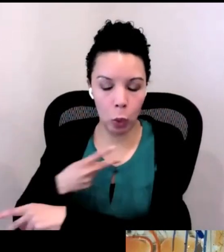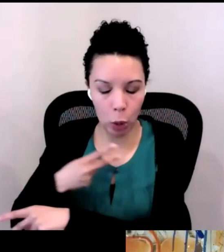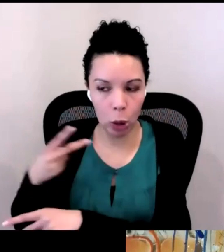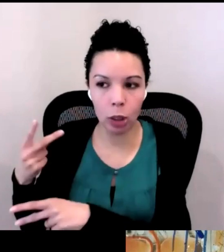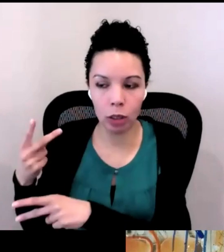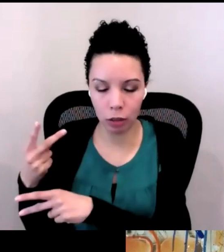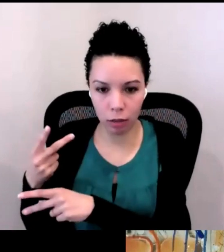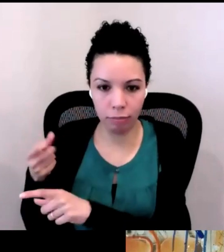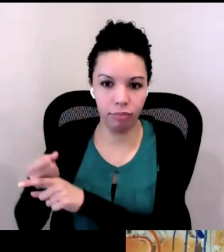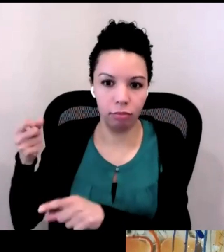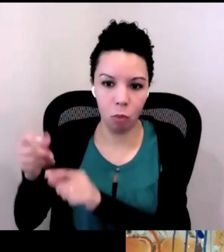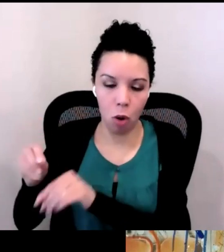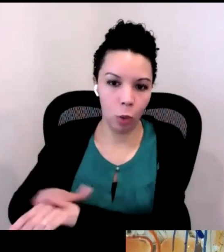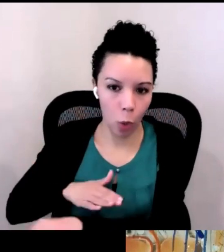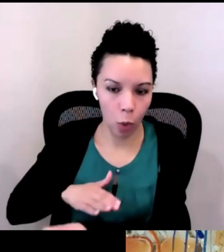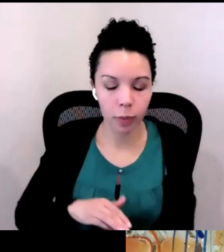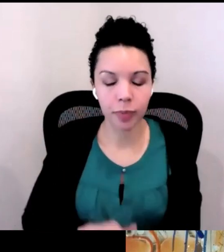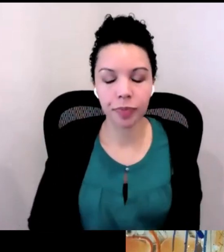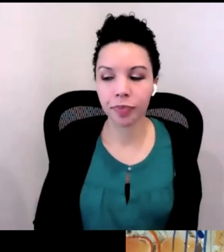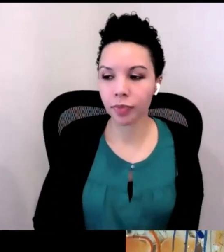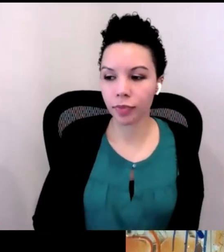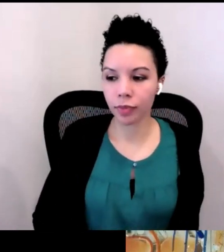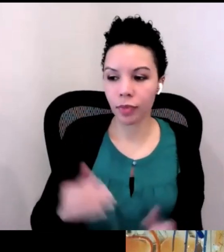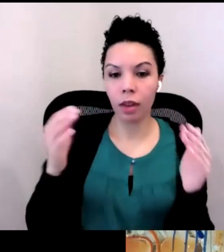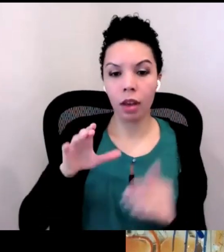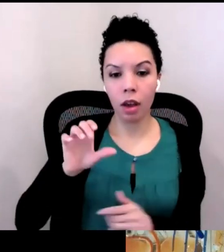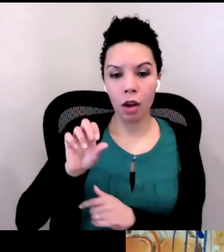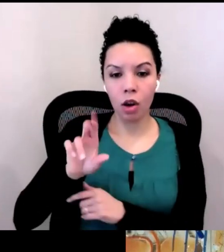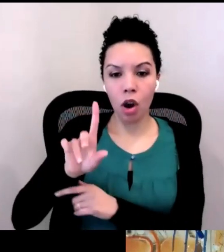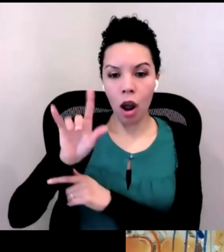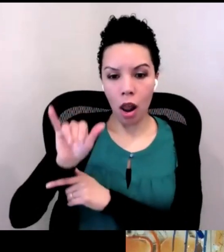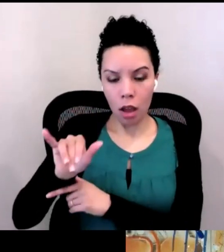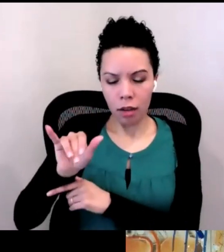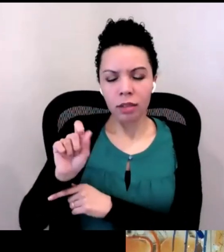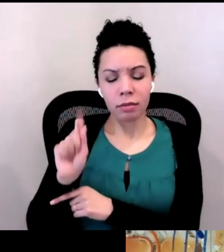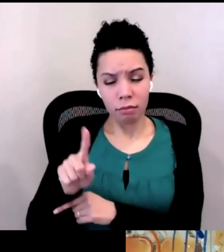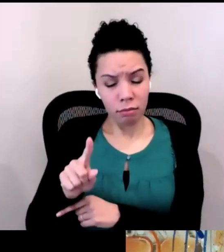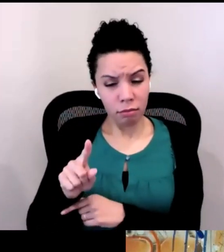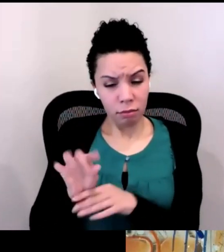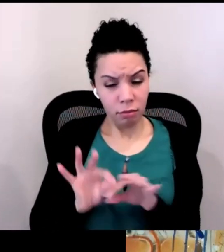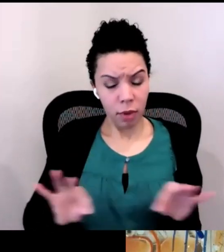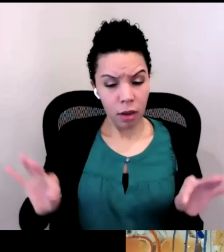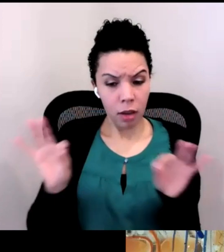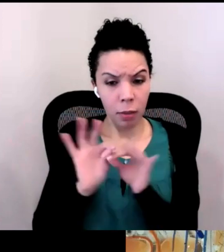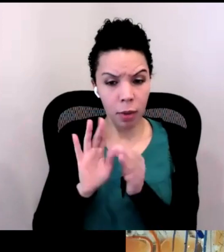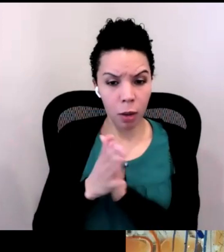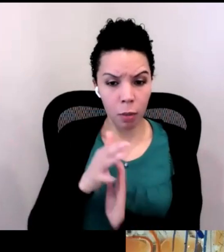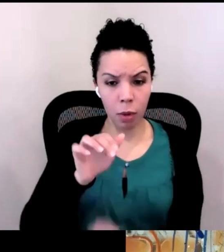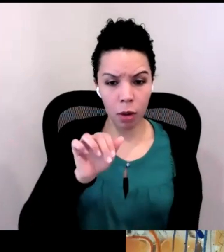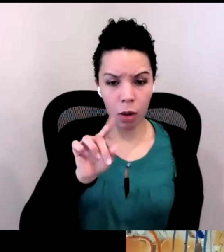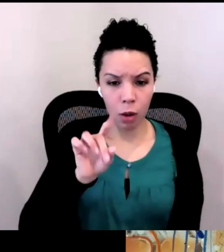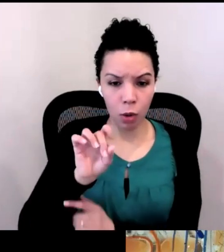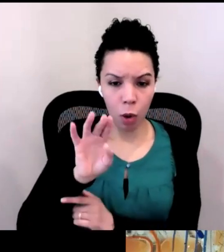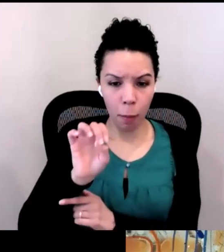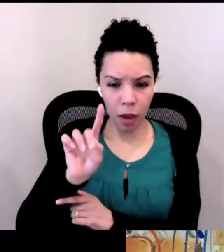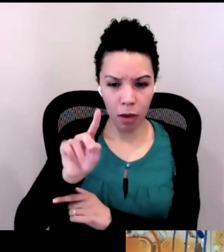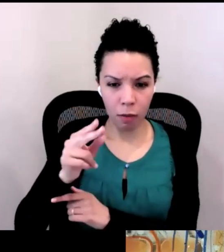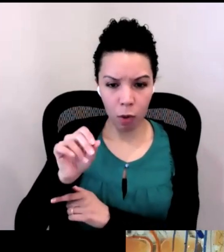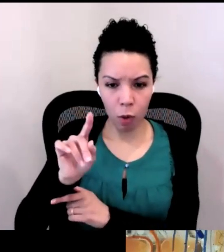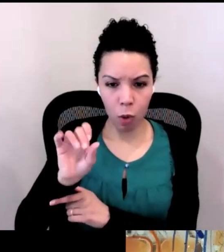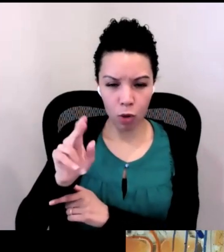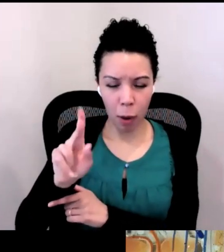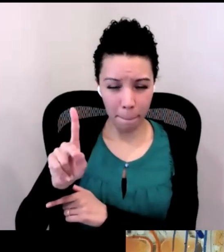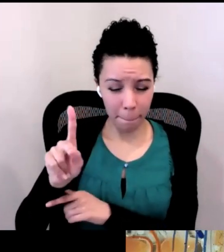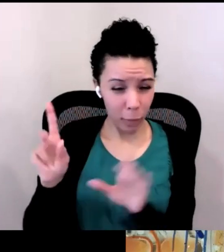Pearl. She said, is it valuable to become Adobe Photoshop certified? How far should someone go in